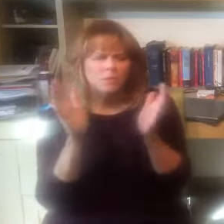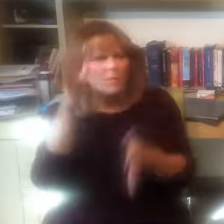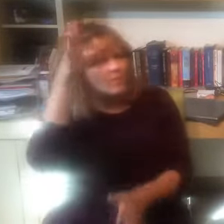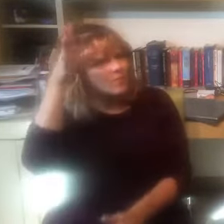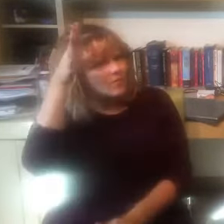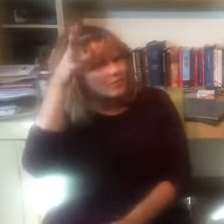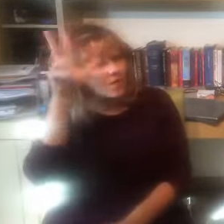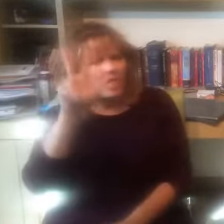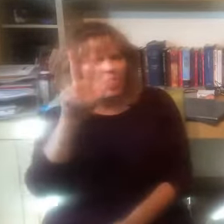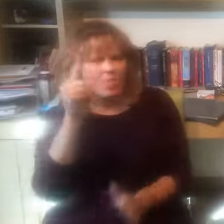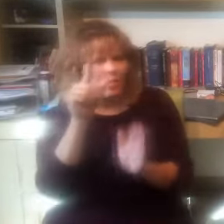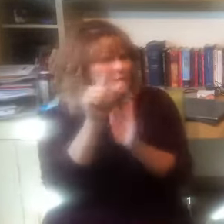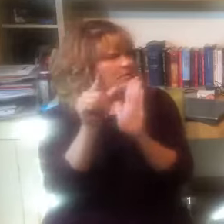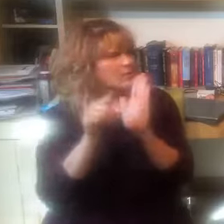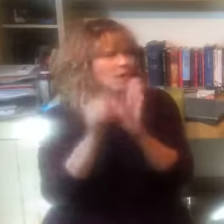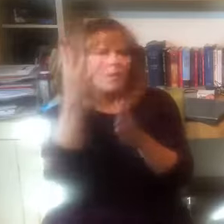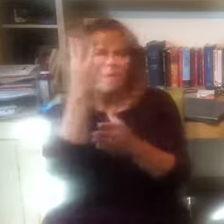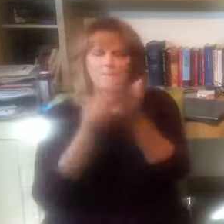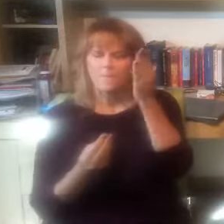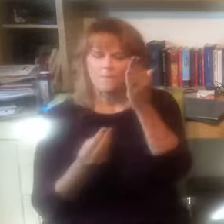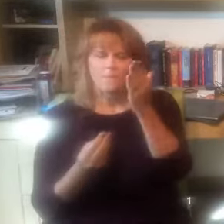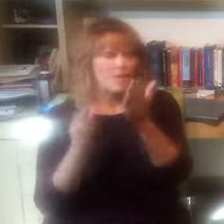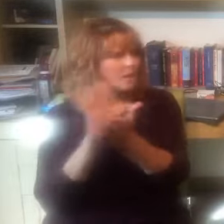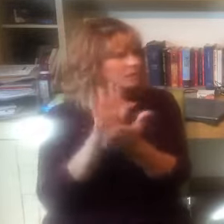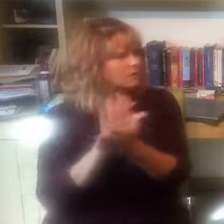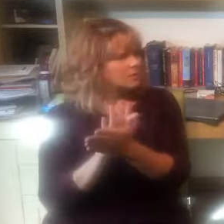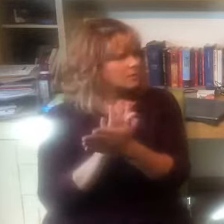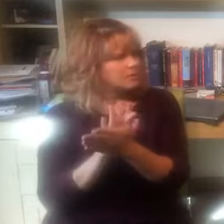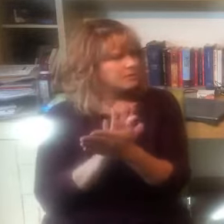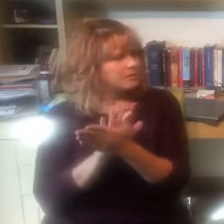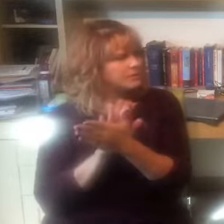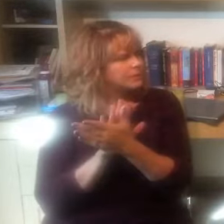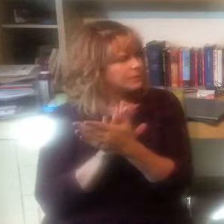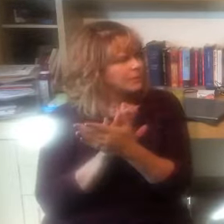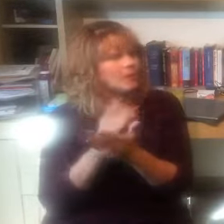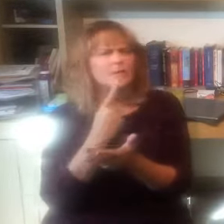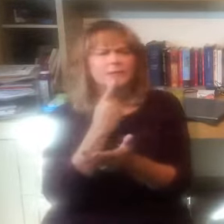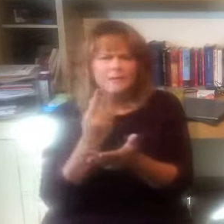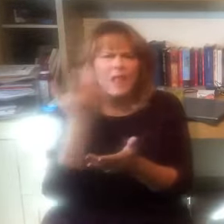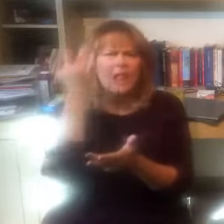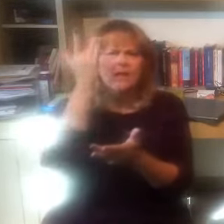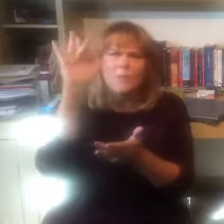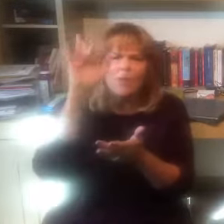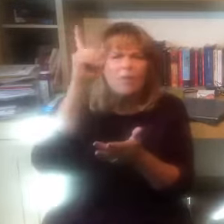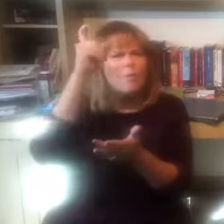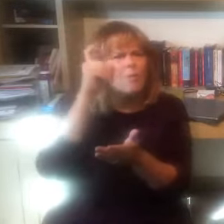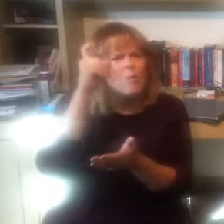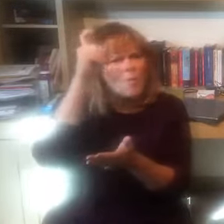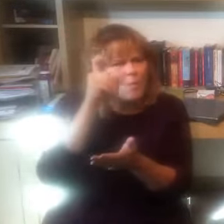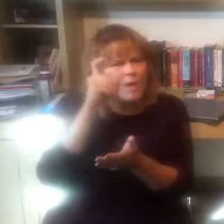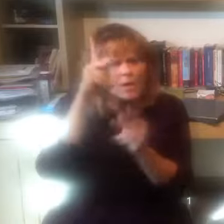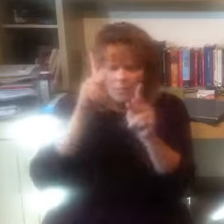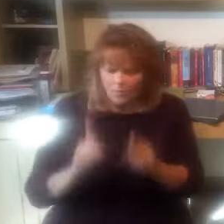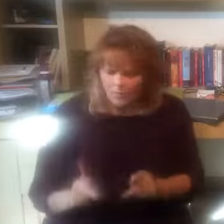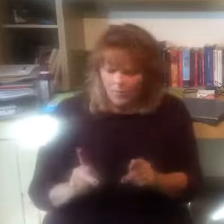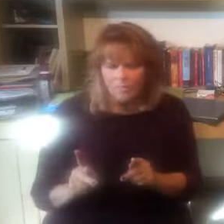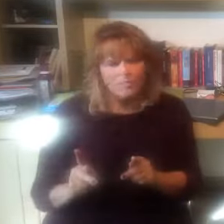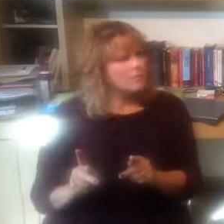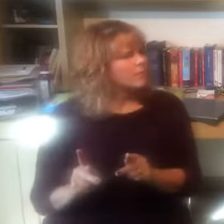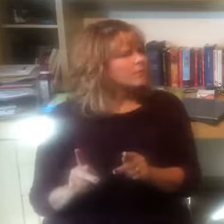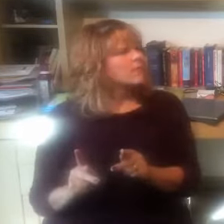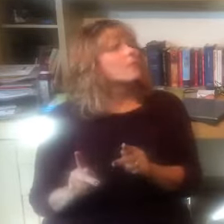a third grade dropout. But he said he was the smartest, wisest person